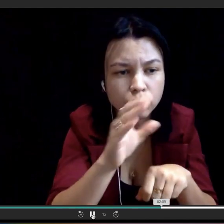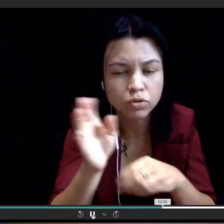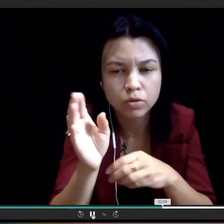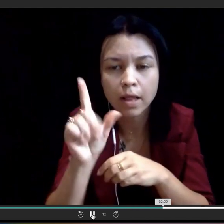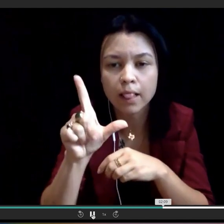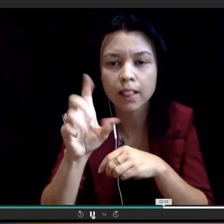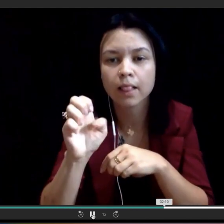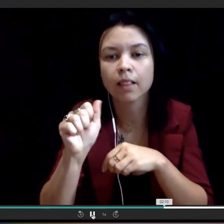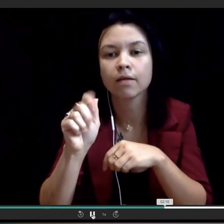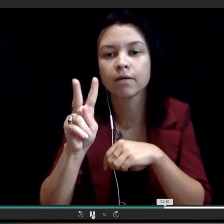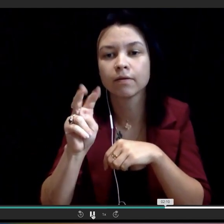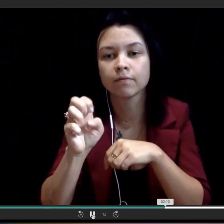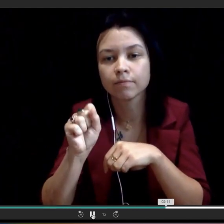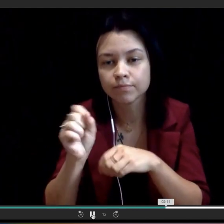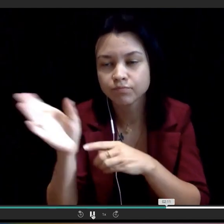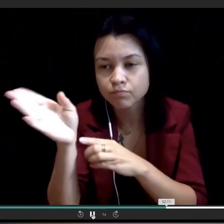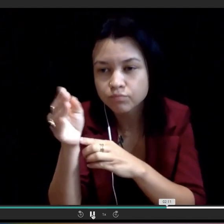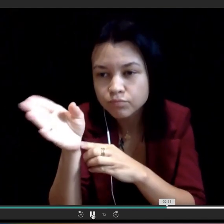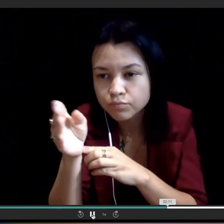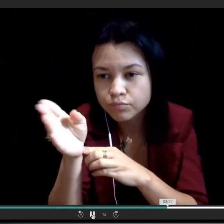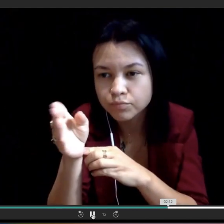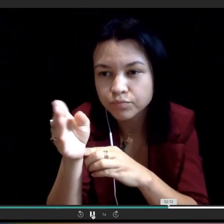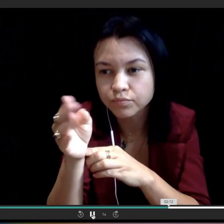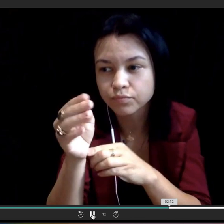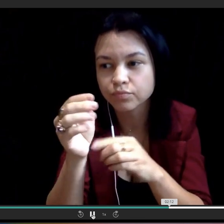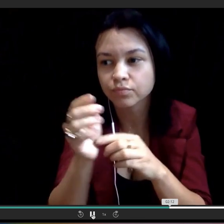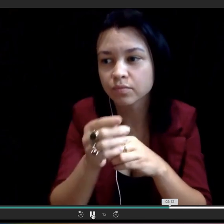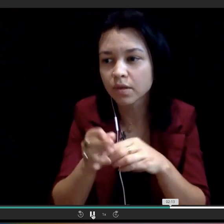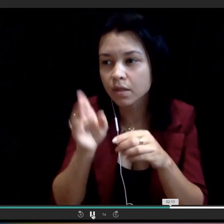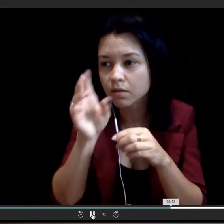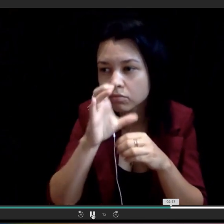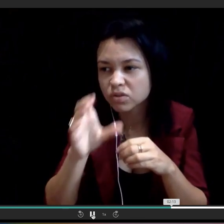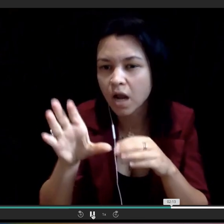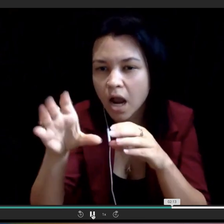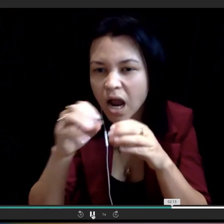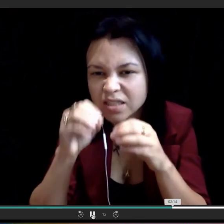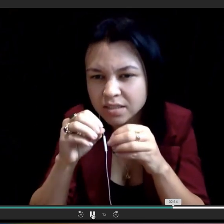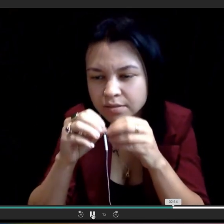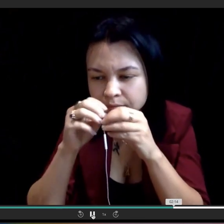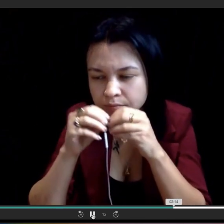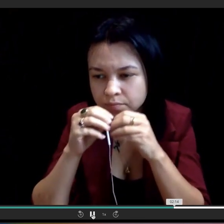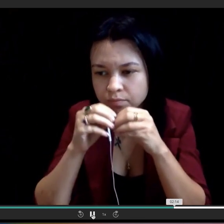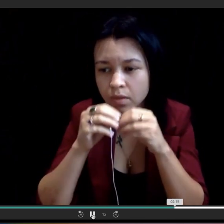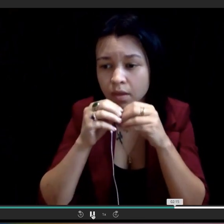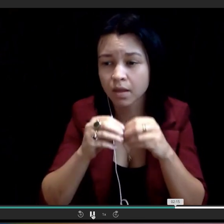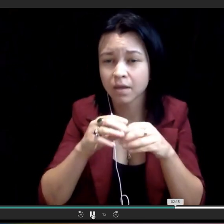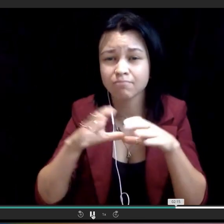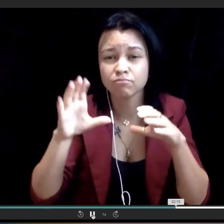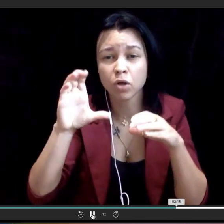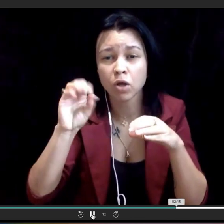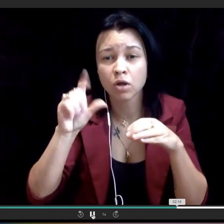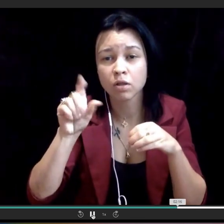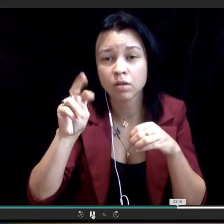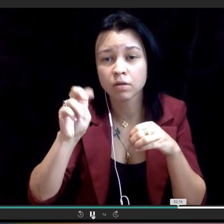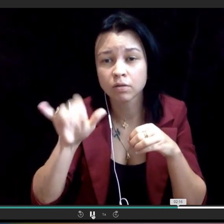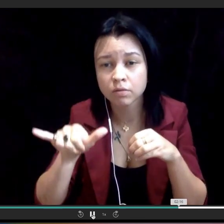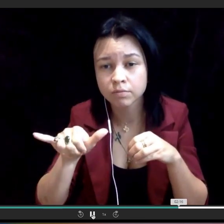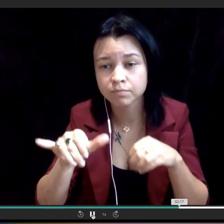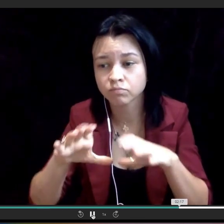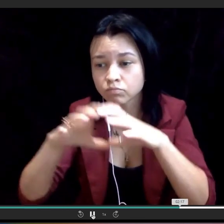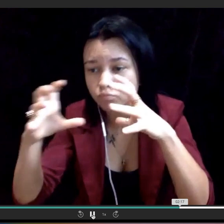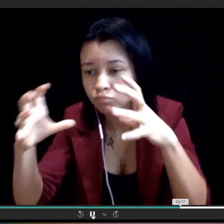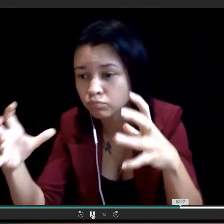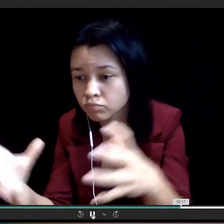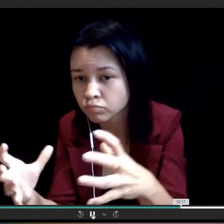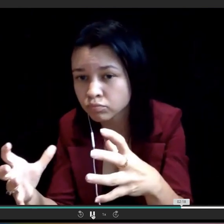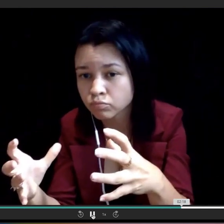are certain ants, big ones, that cut the leaves. They take them into the nest. Smaller ones chew the leaves up. Smaller ones still